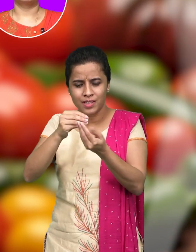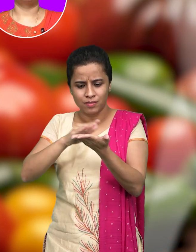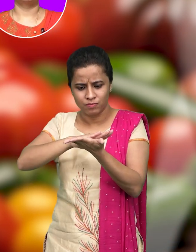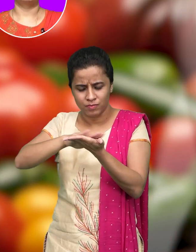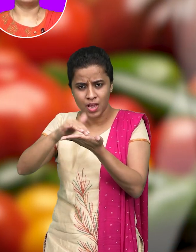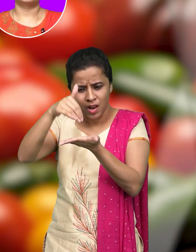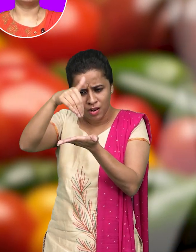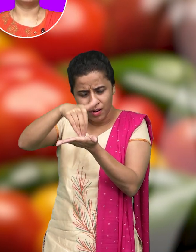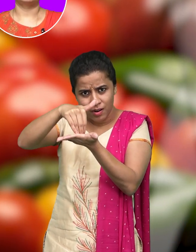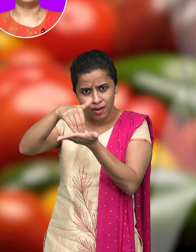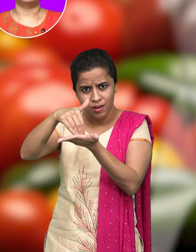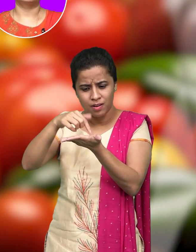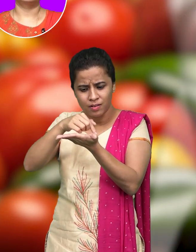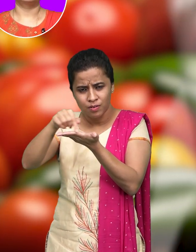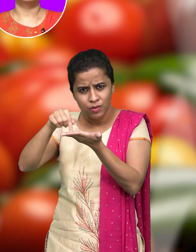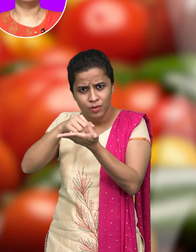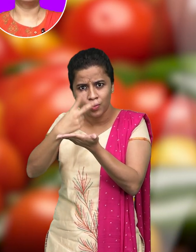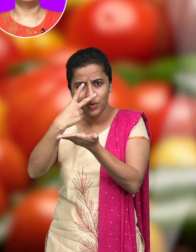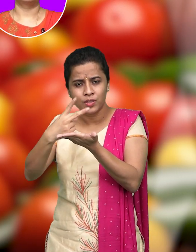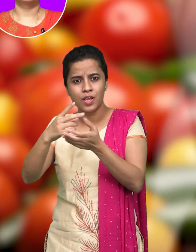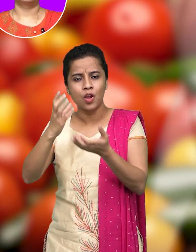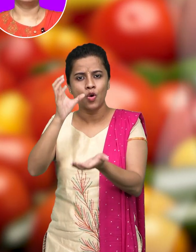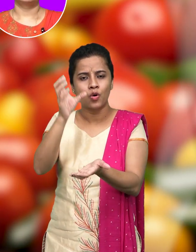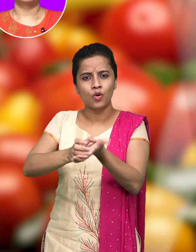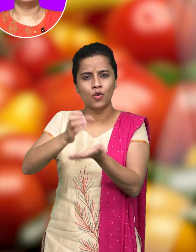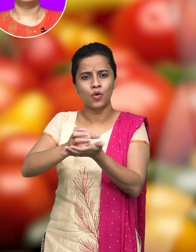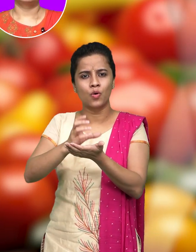surface of broken coconut.